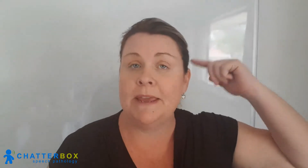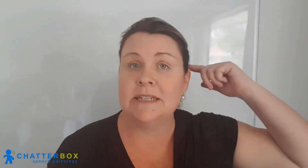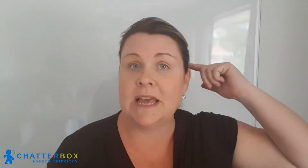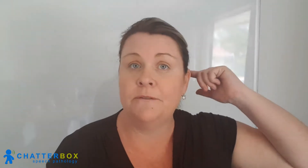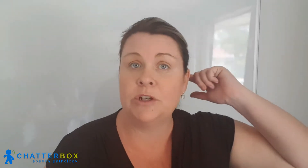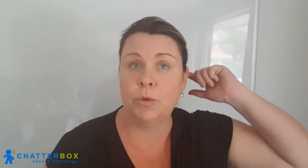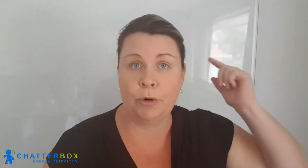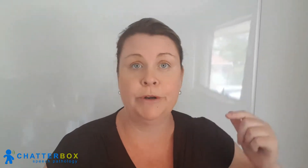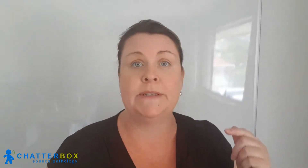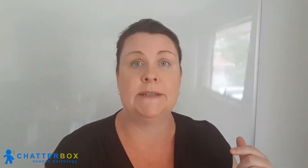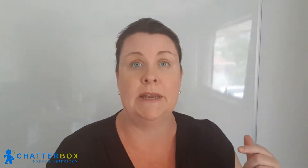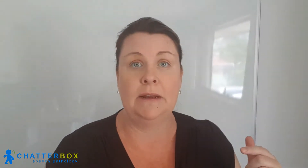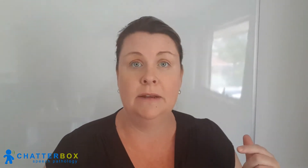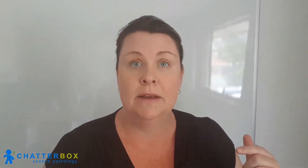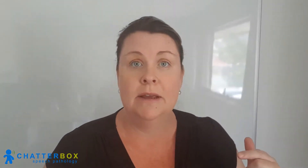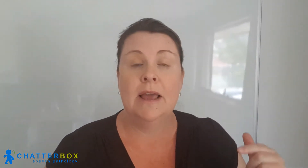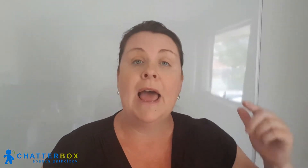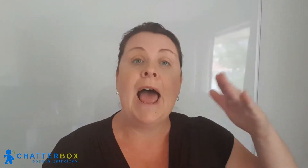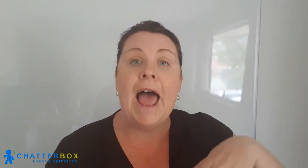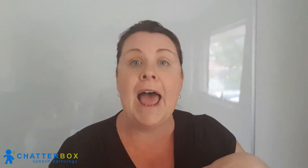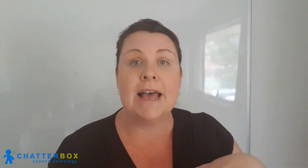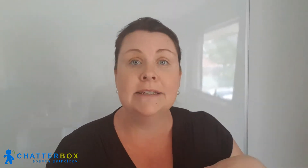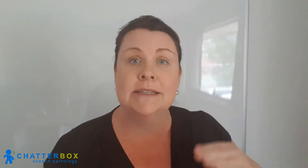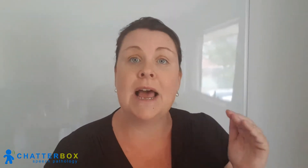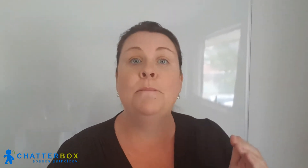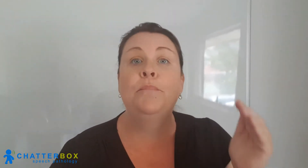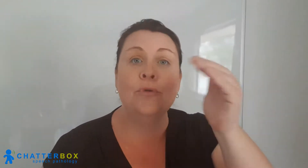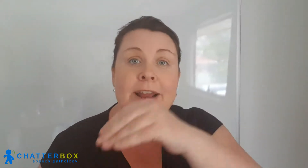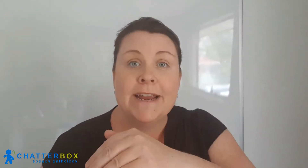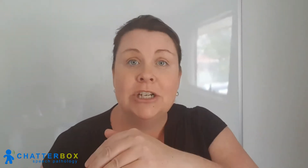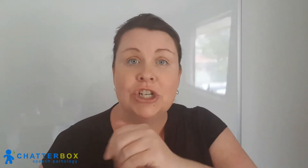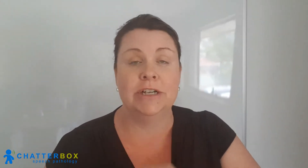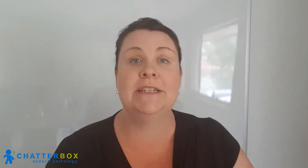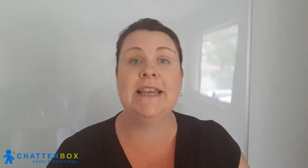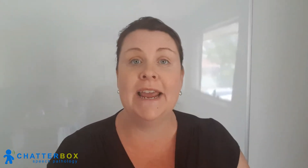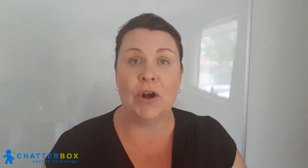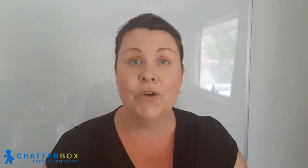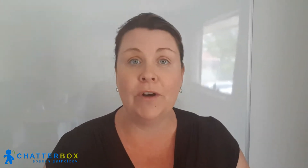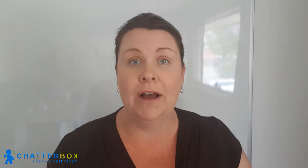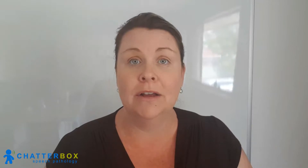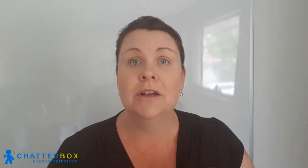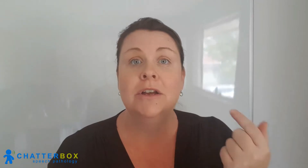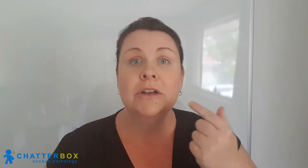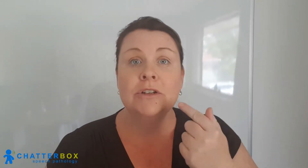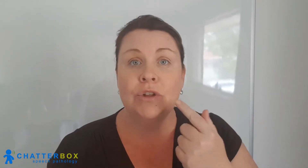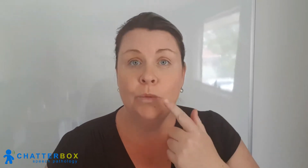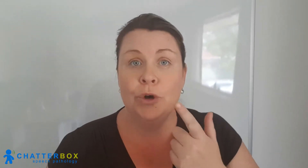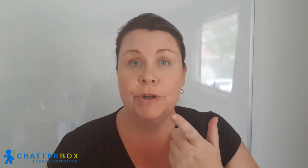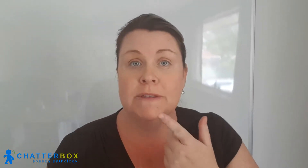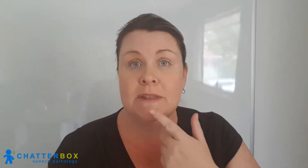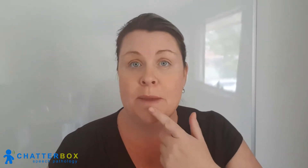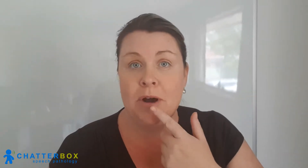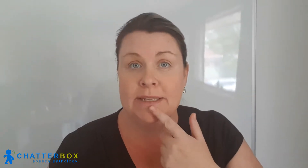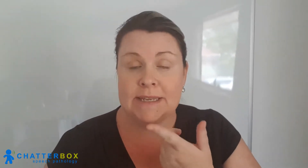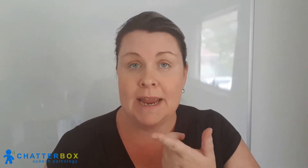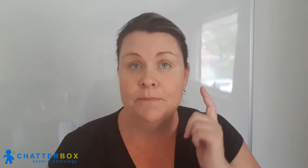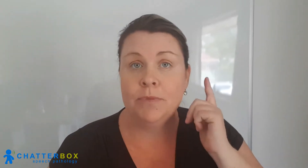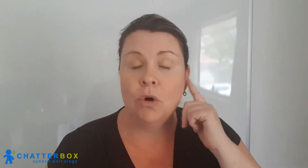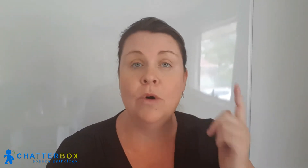into that visual processing as a bridge to get over to the words that they might say or